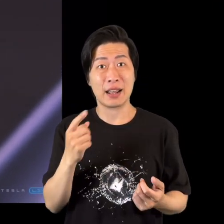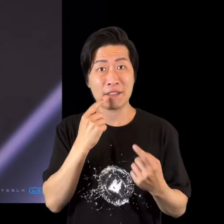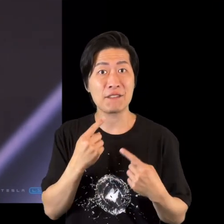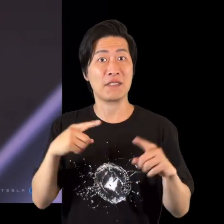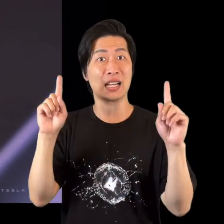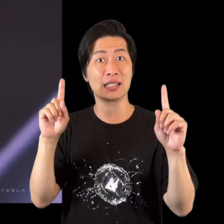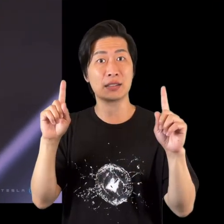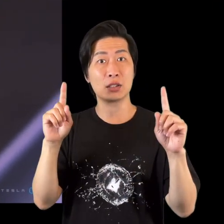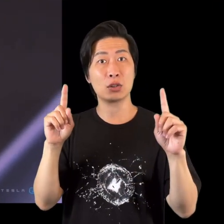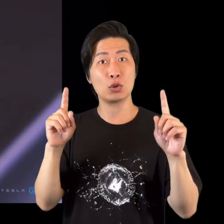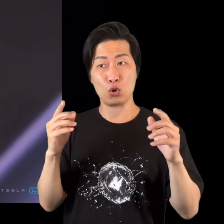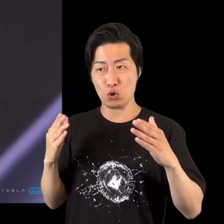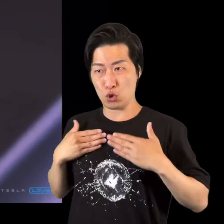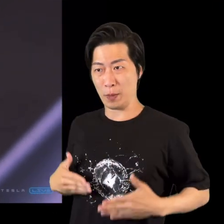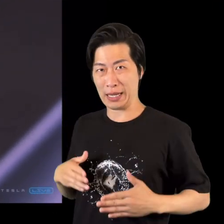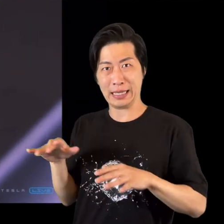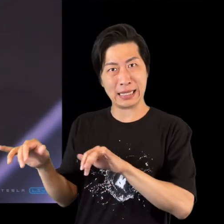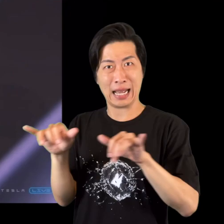an